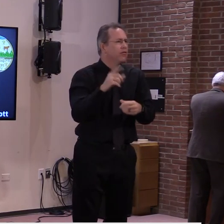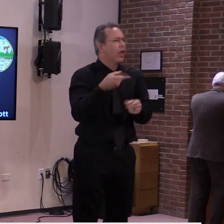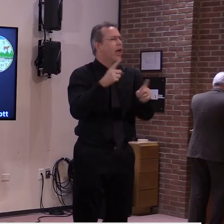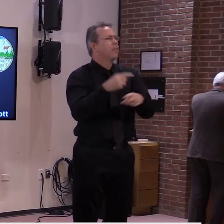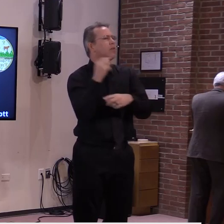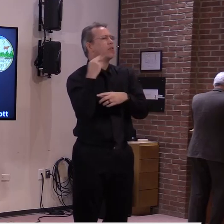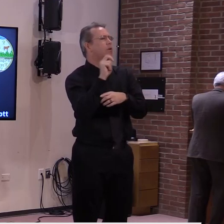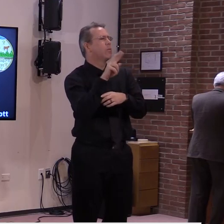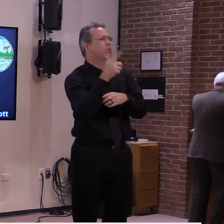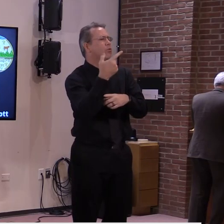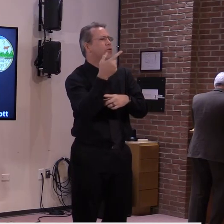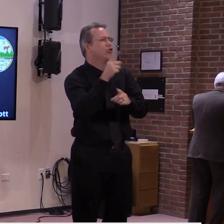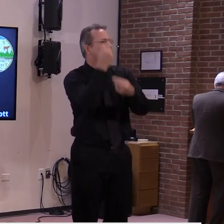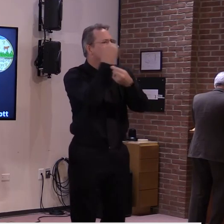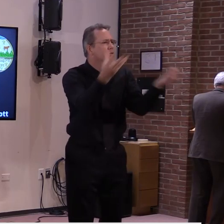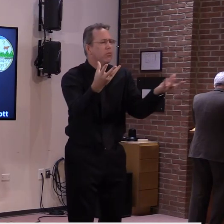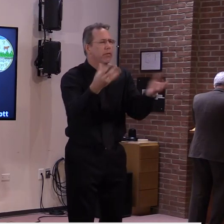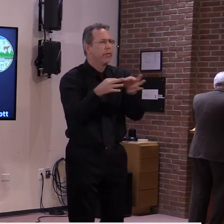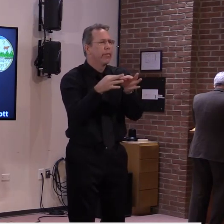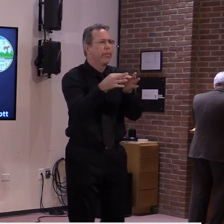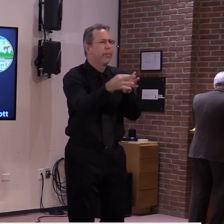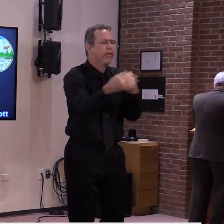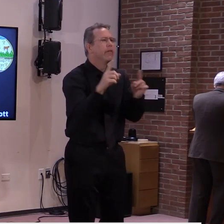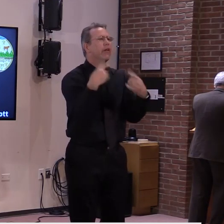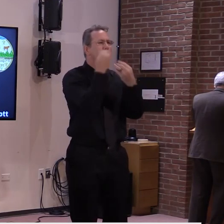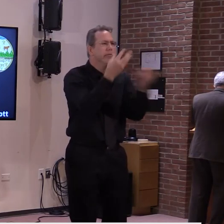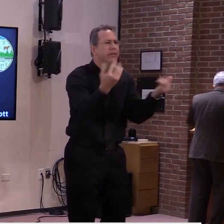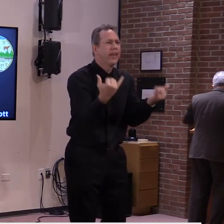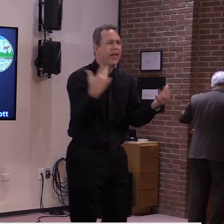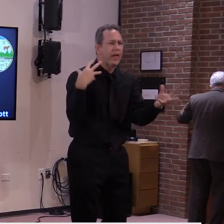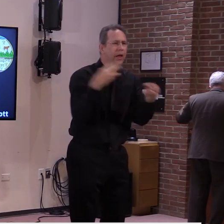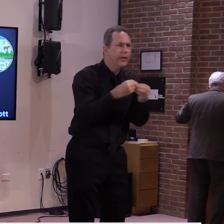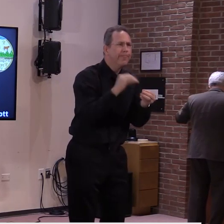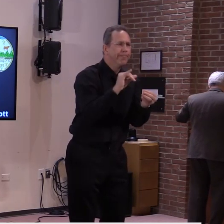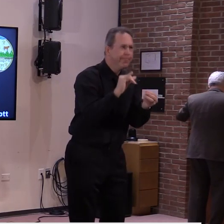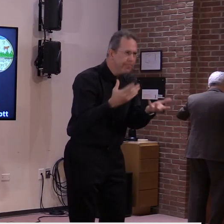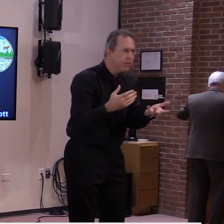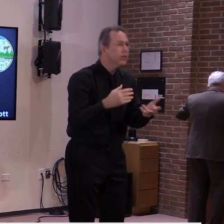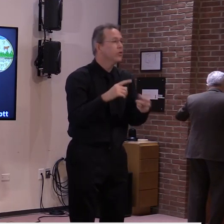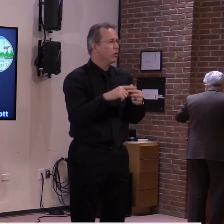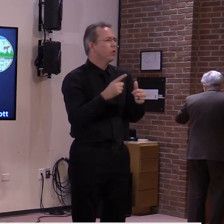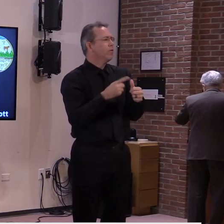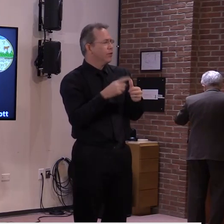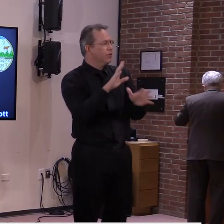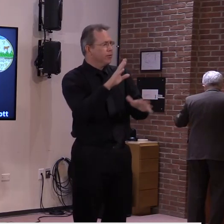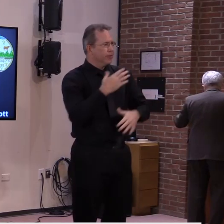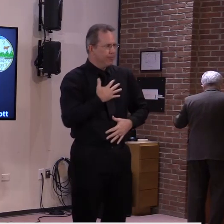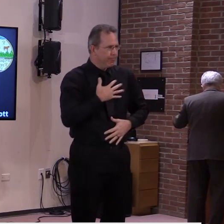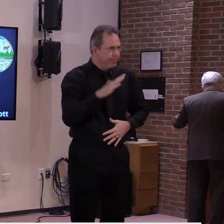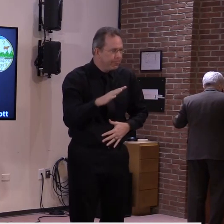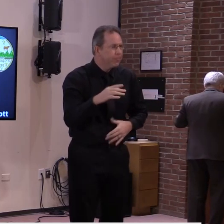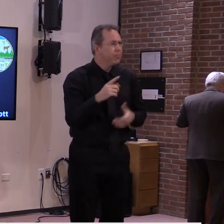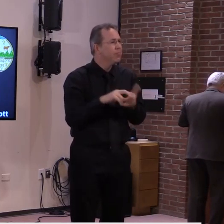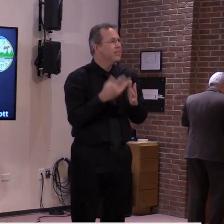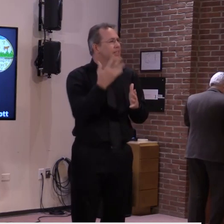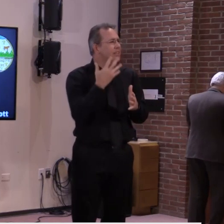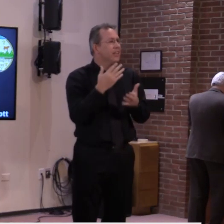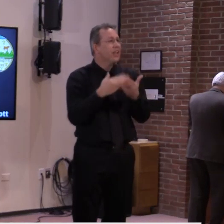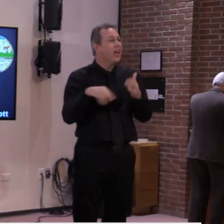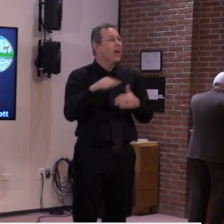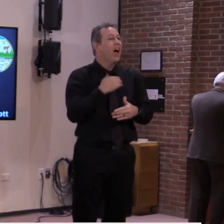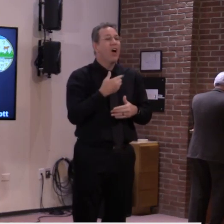very active right now. So first of all, unfortunately, this means our data does not support the return to school